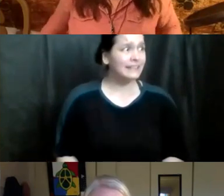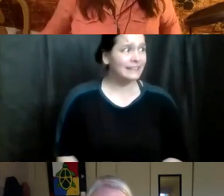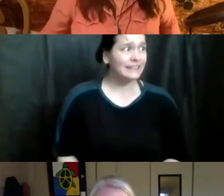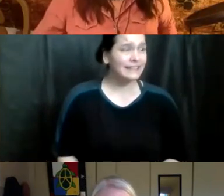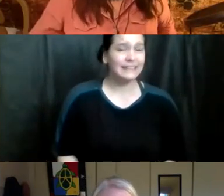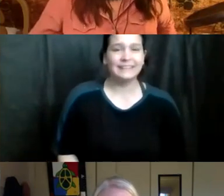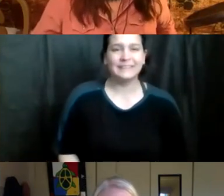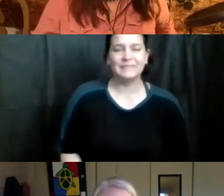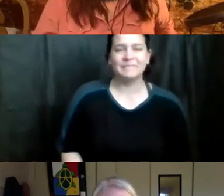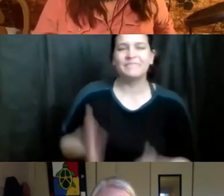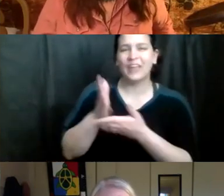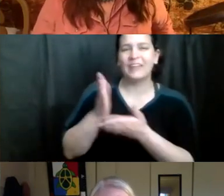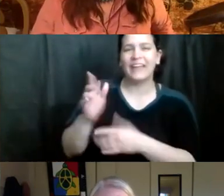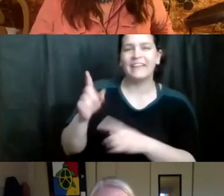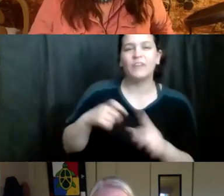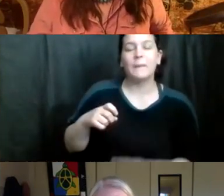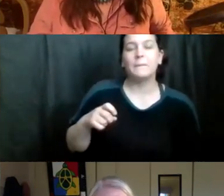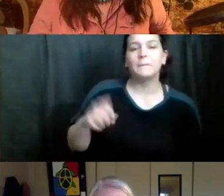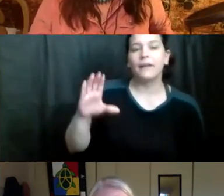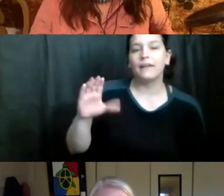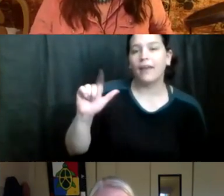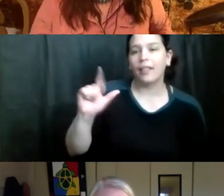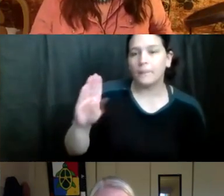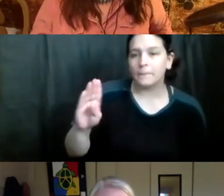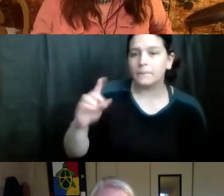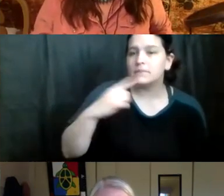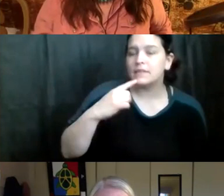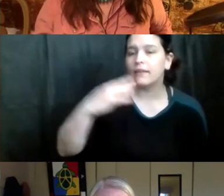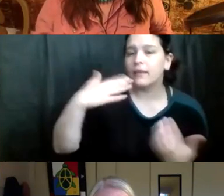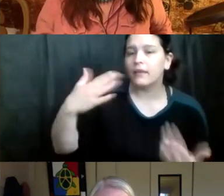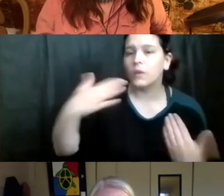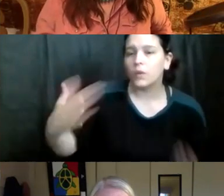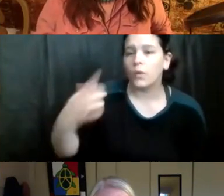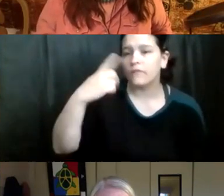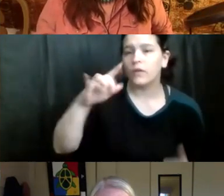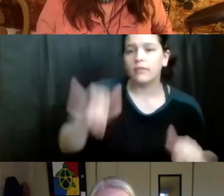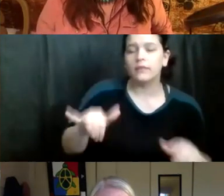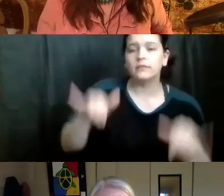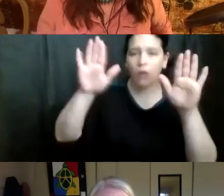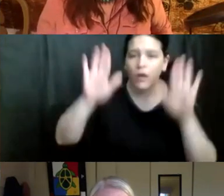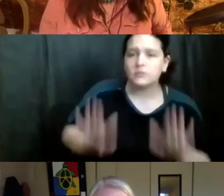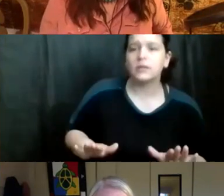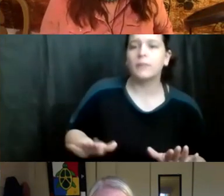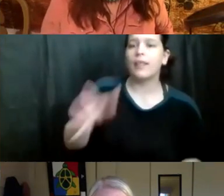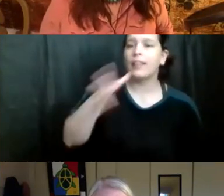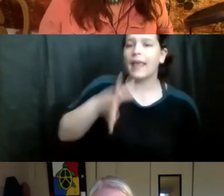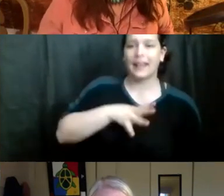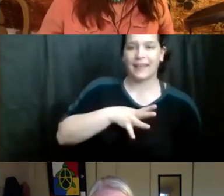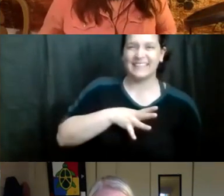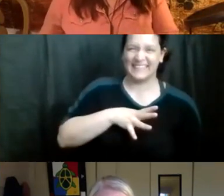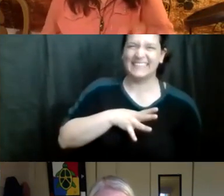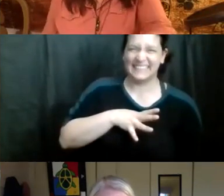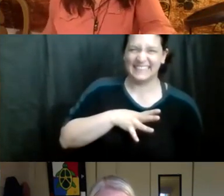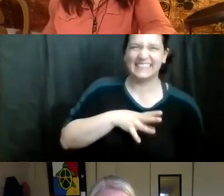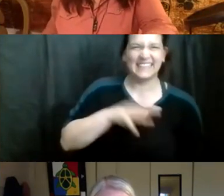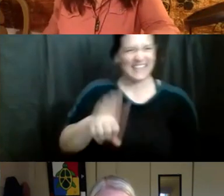All right, this is from Caleb. She's saying, thank you for this awesome lady. Right, it's you,